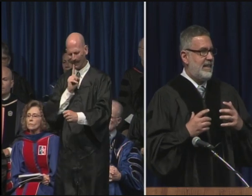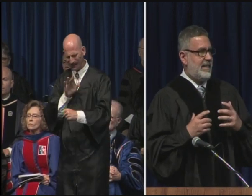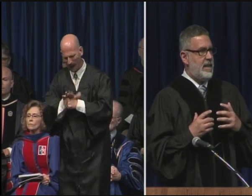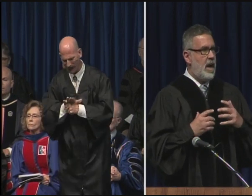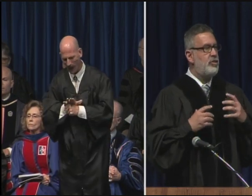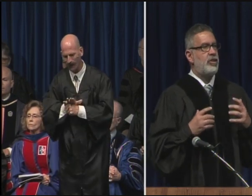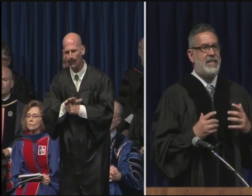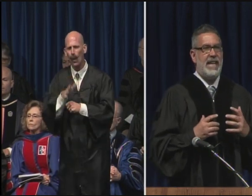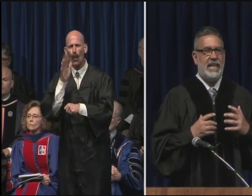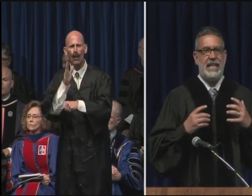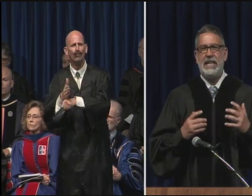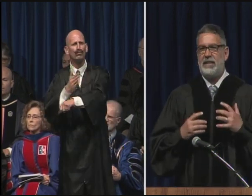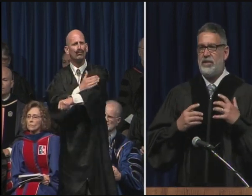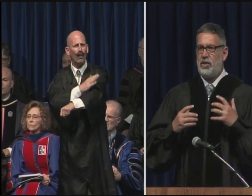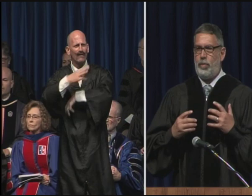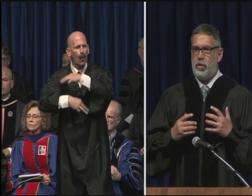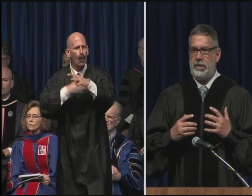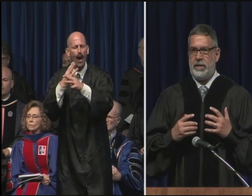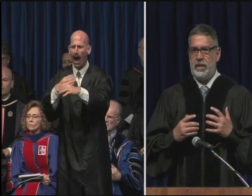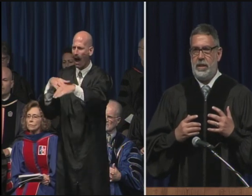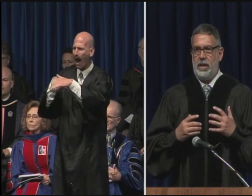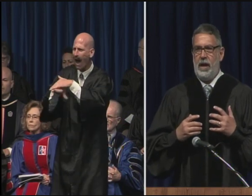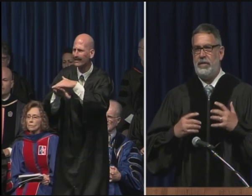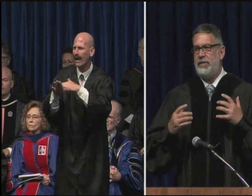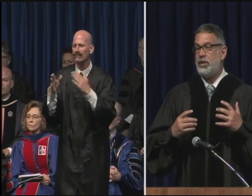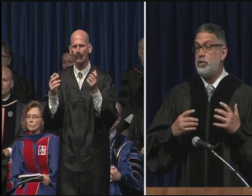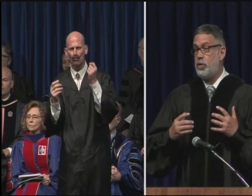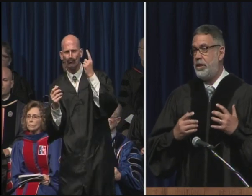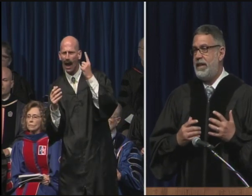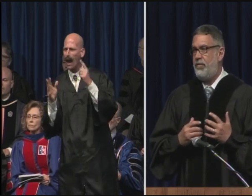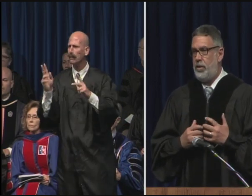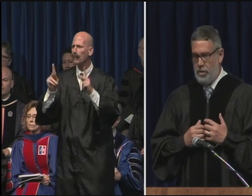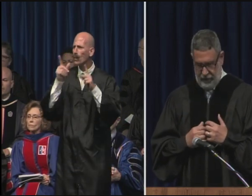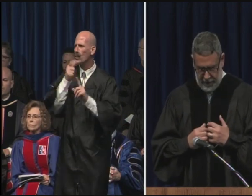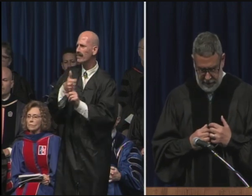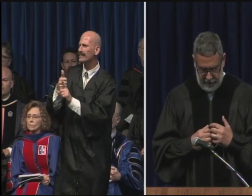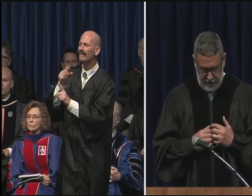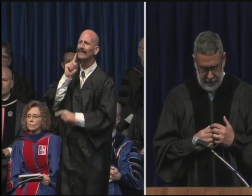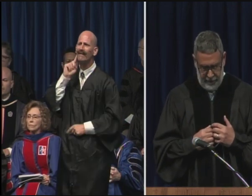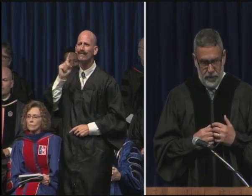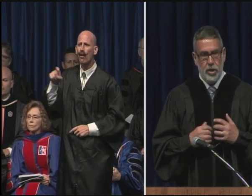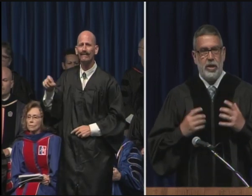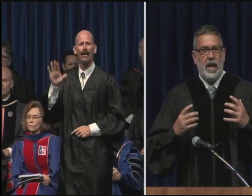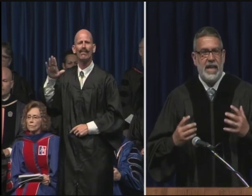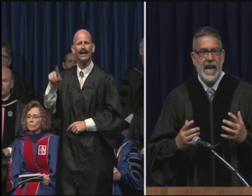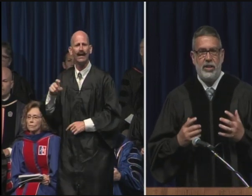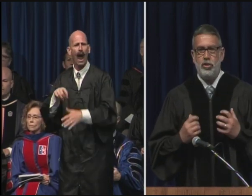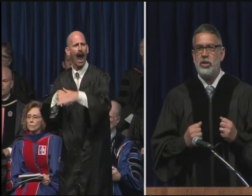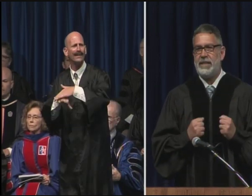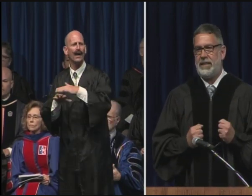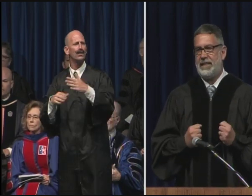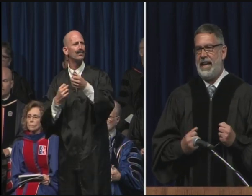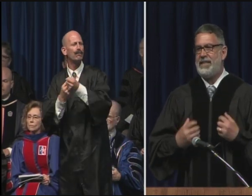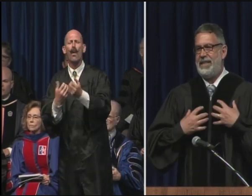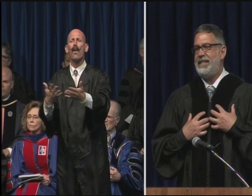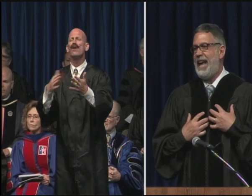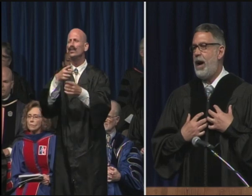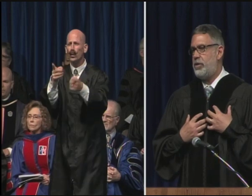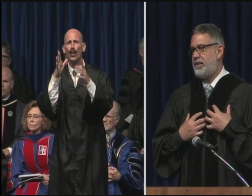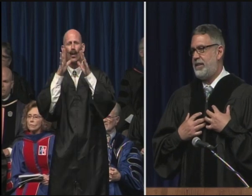and understanding and needs and supports of individuals who are deaf and hard of hearing. Again, your success is our